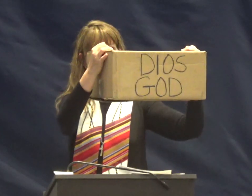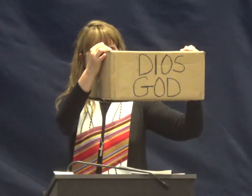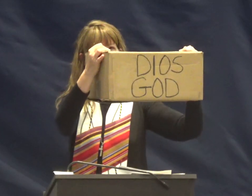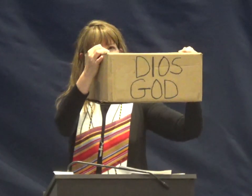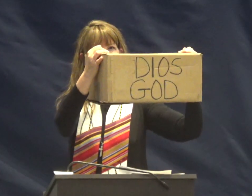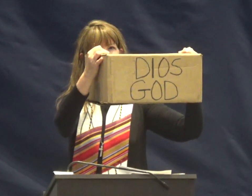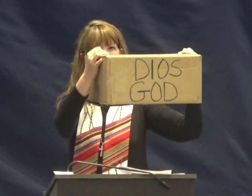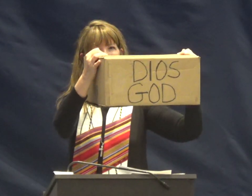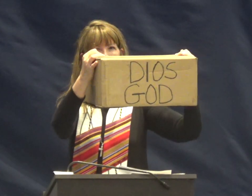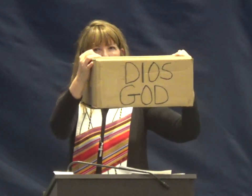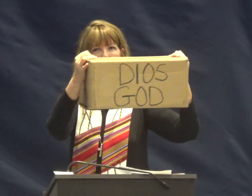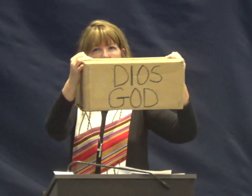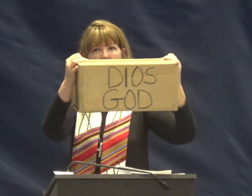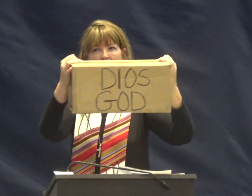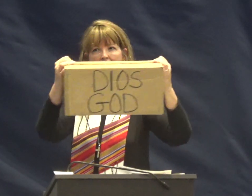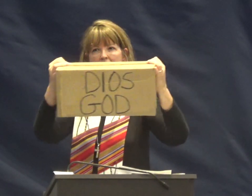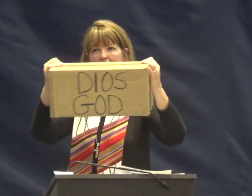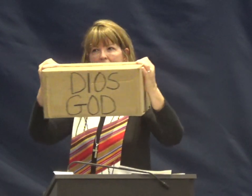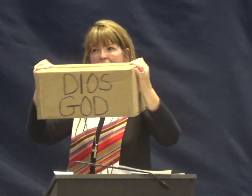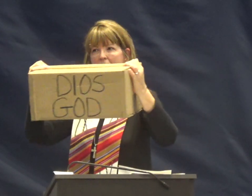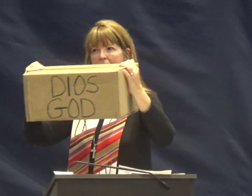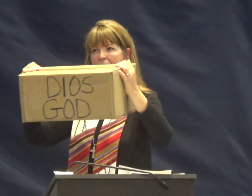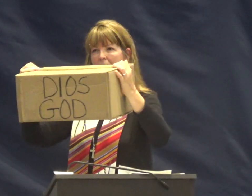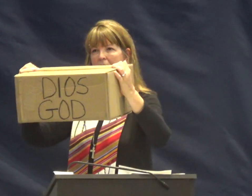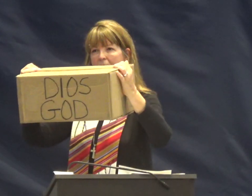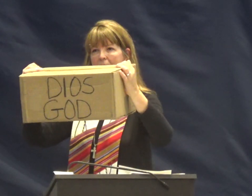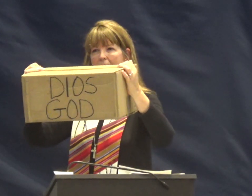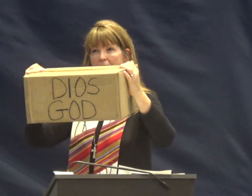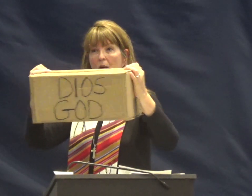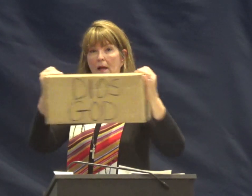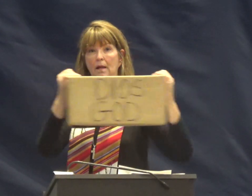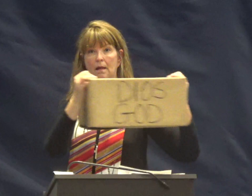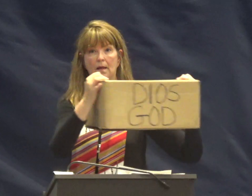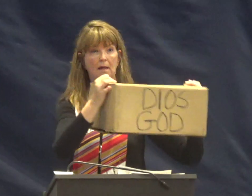you all see that? It says Dios, God, on it.